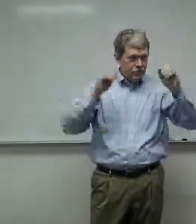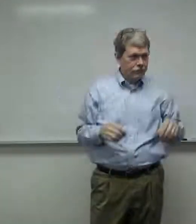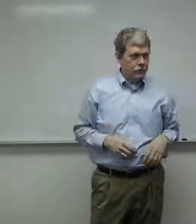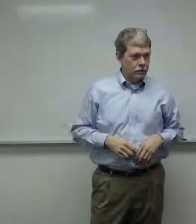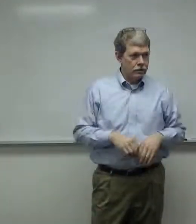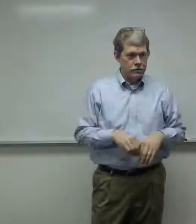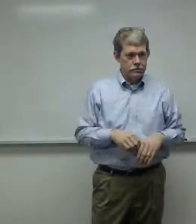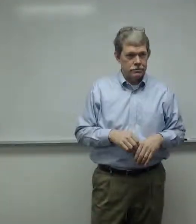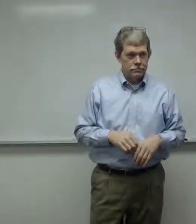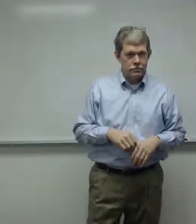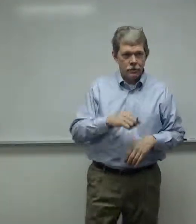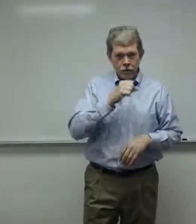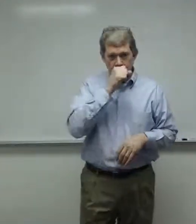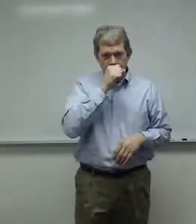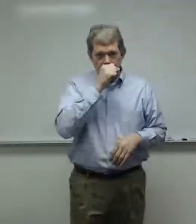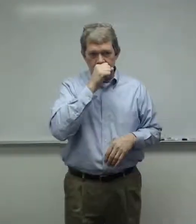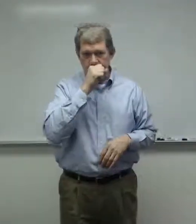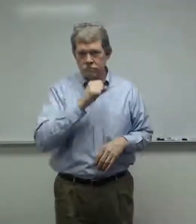mean, Memorial Day weekend. Not Memorial Day.